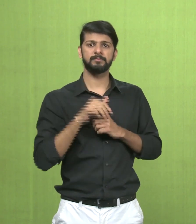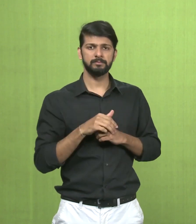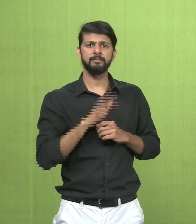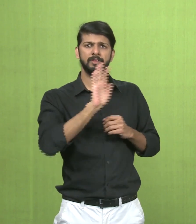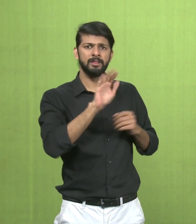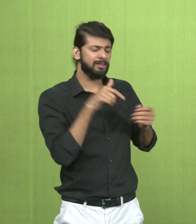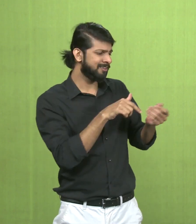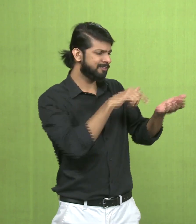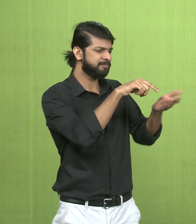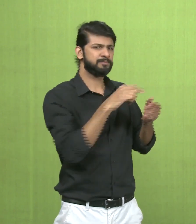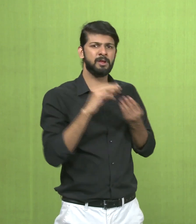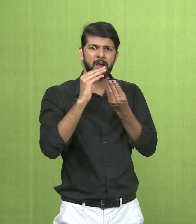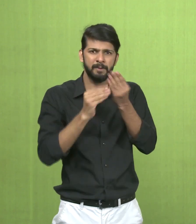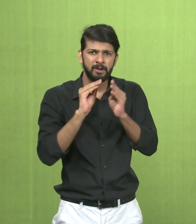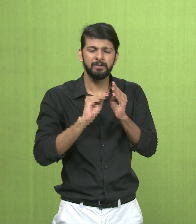Question number 3.